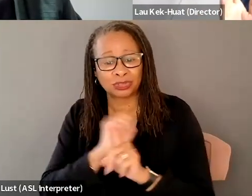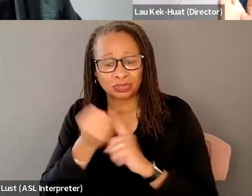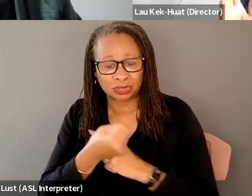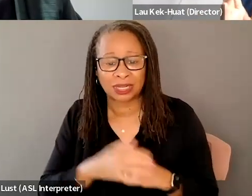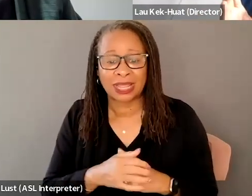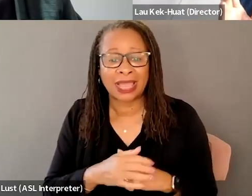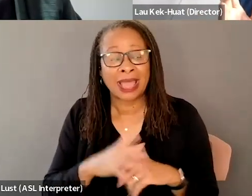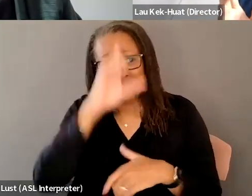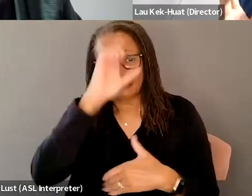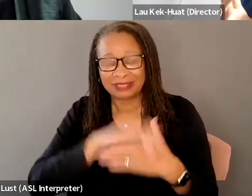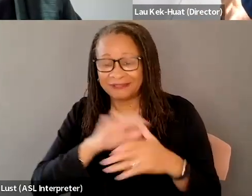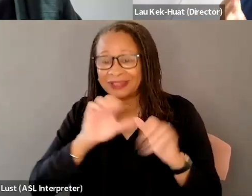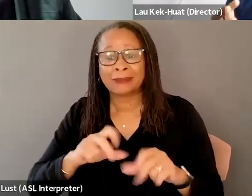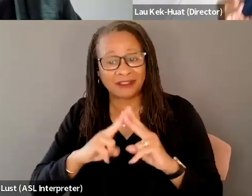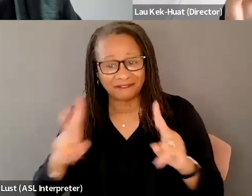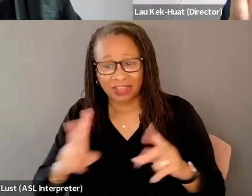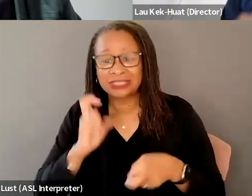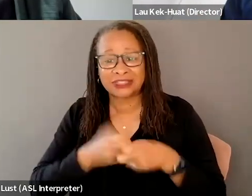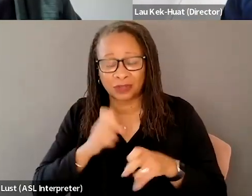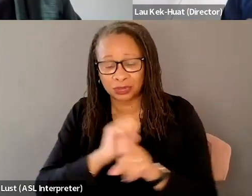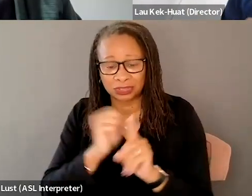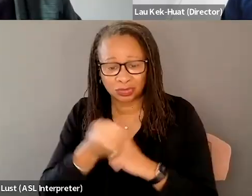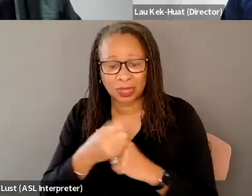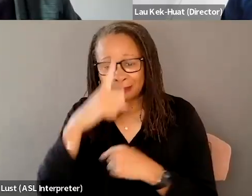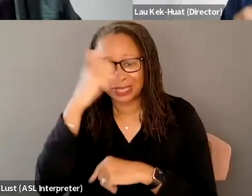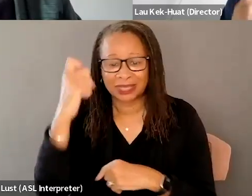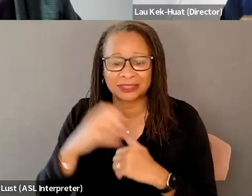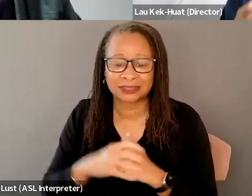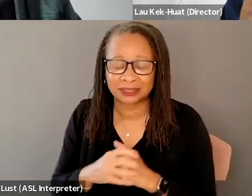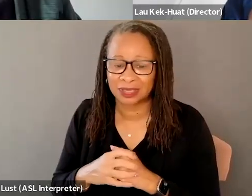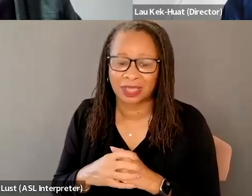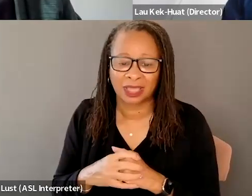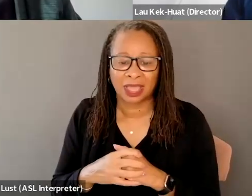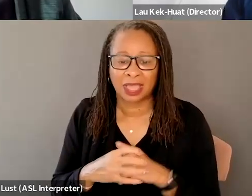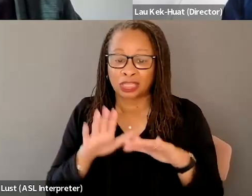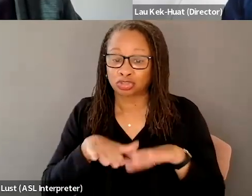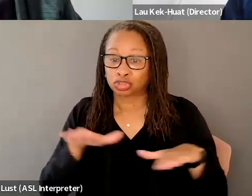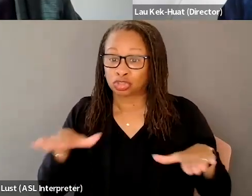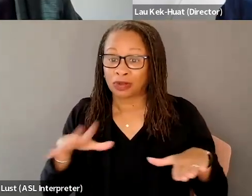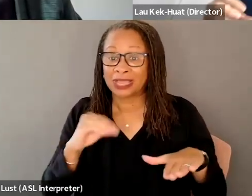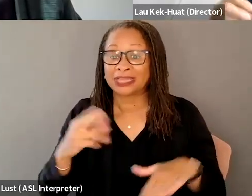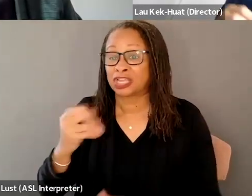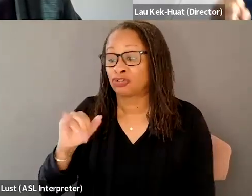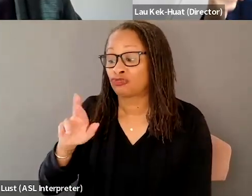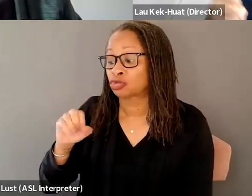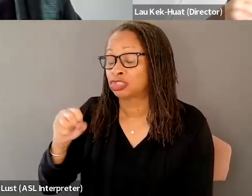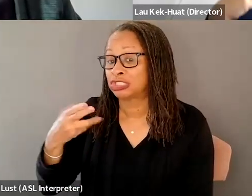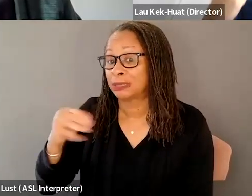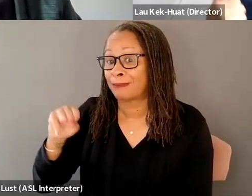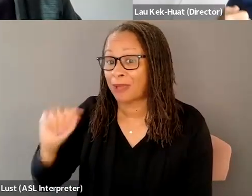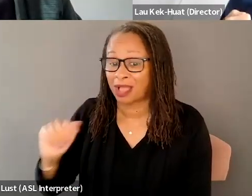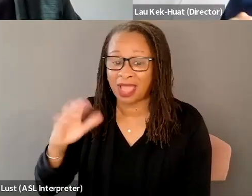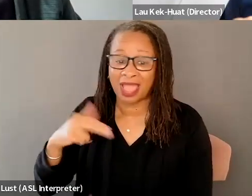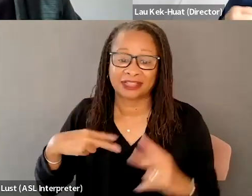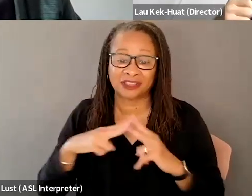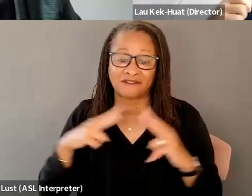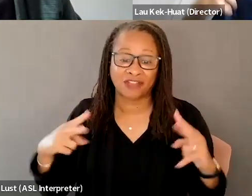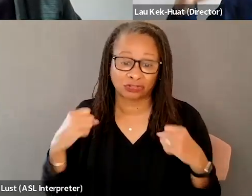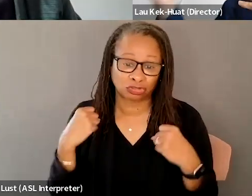can be a very difficult situation because especially children in Hiroshima, they have this very